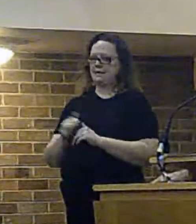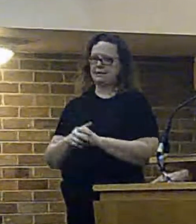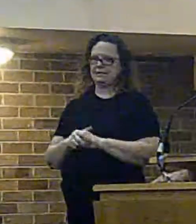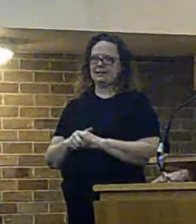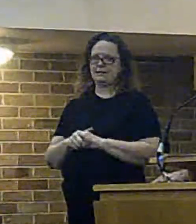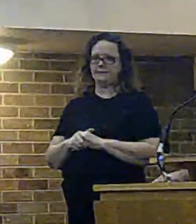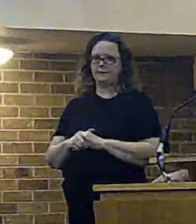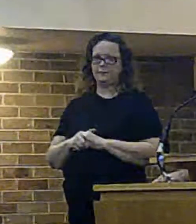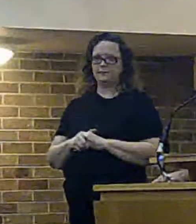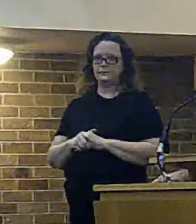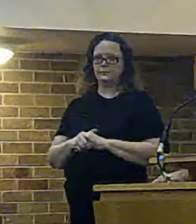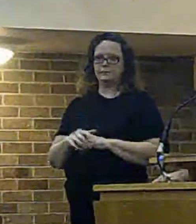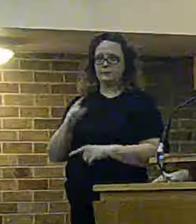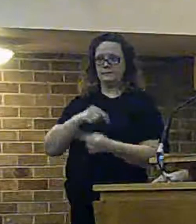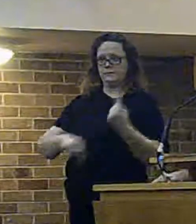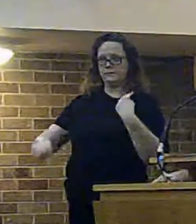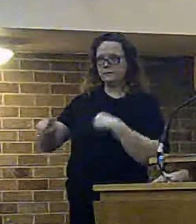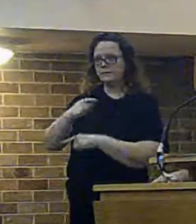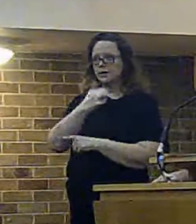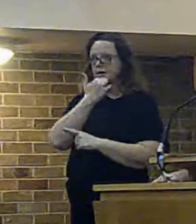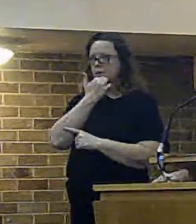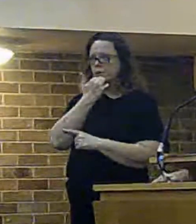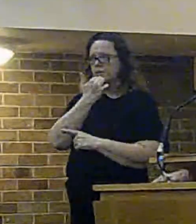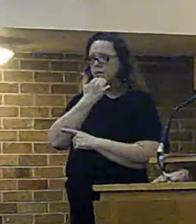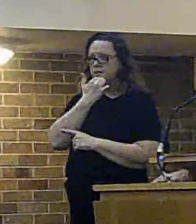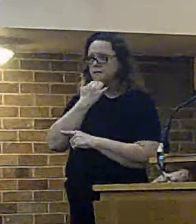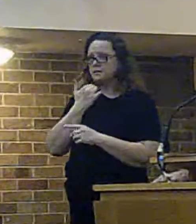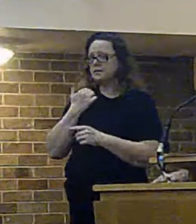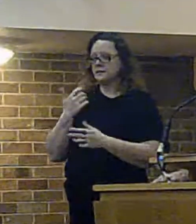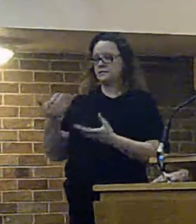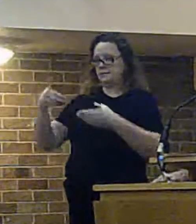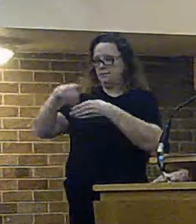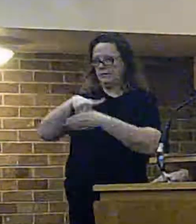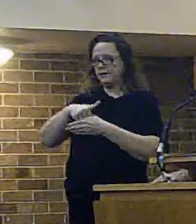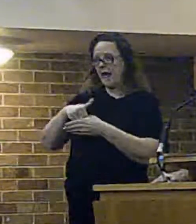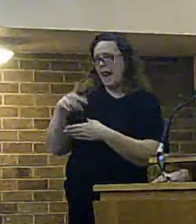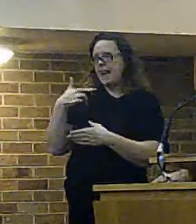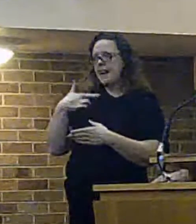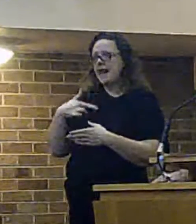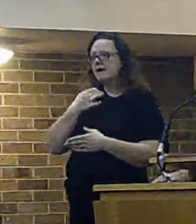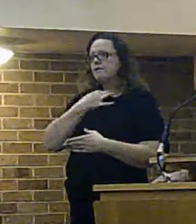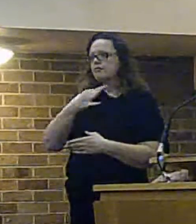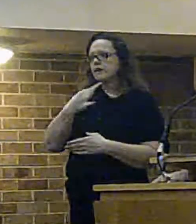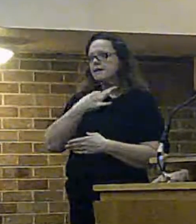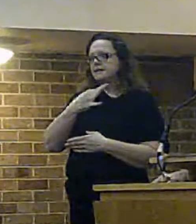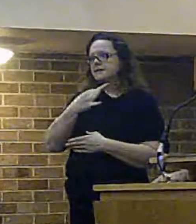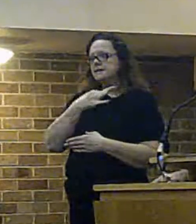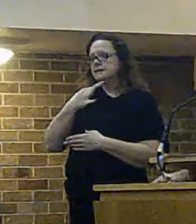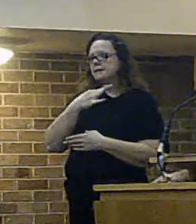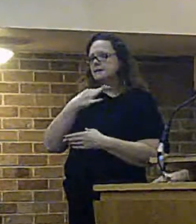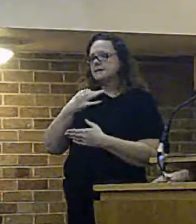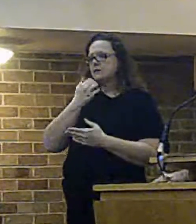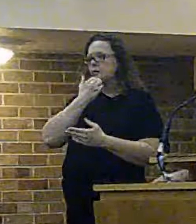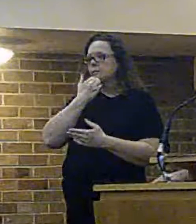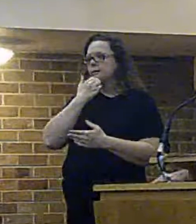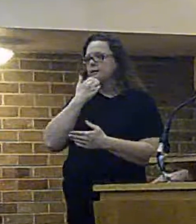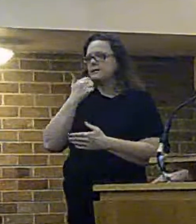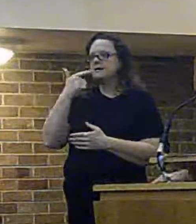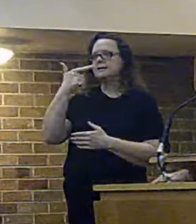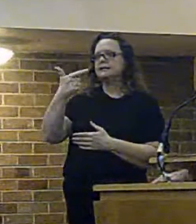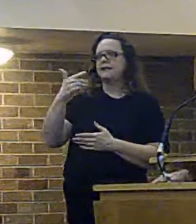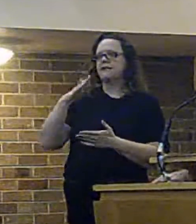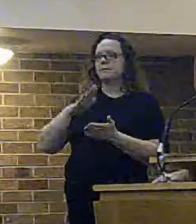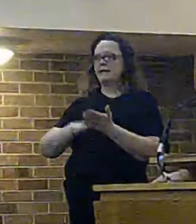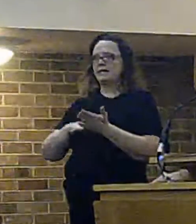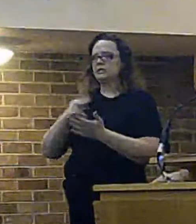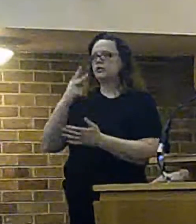in mind our figures include all life risk incidents, so a standard test, if you like, is 7 minutes 24